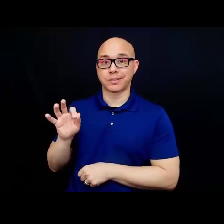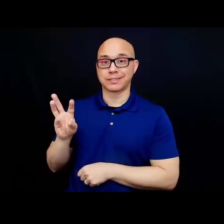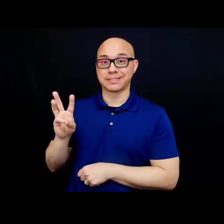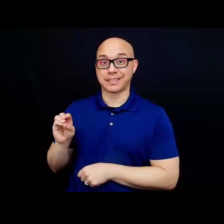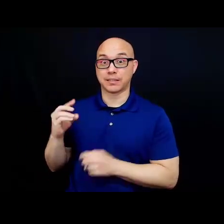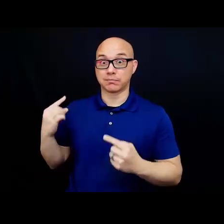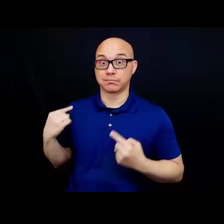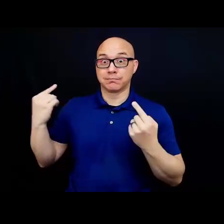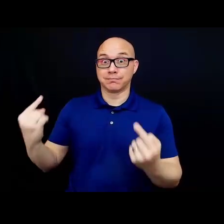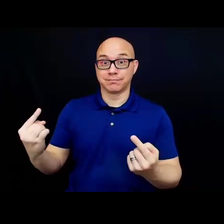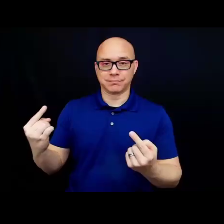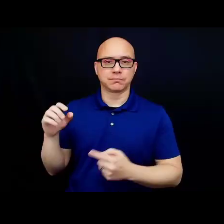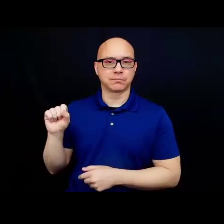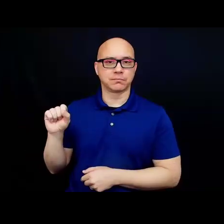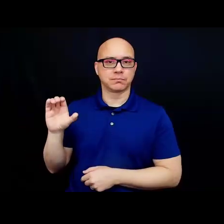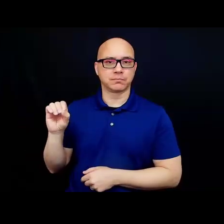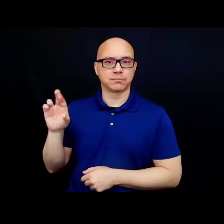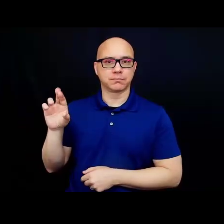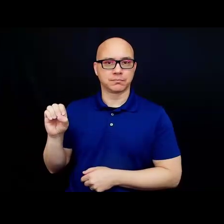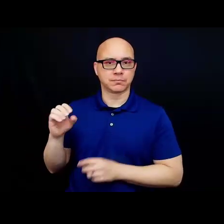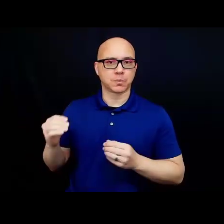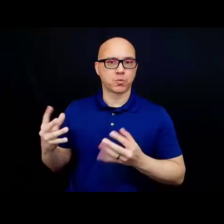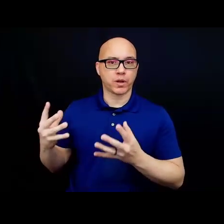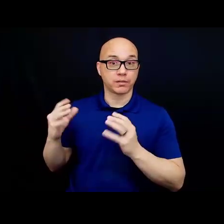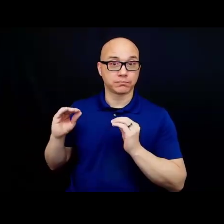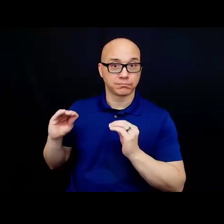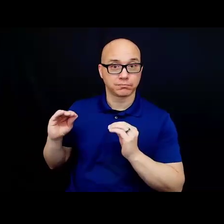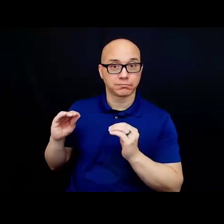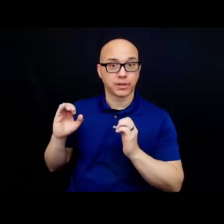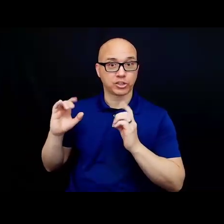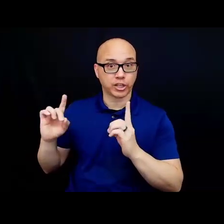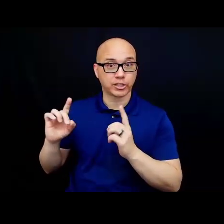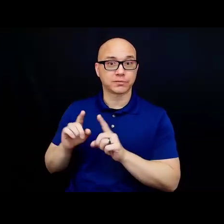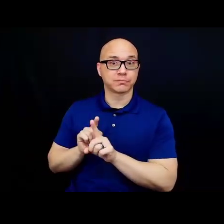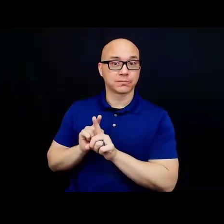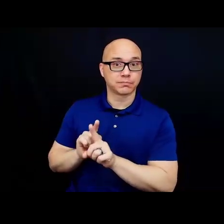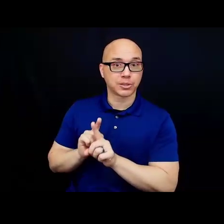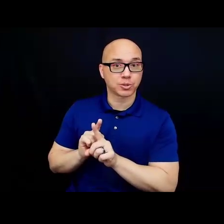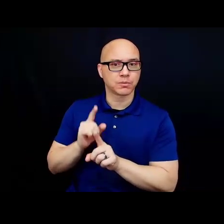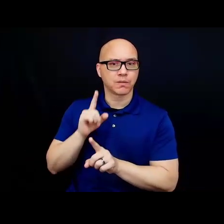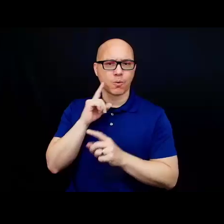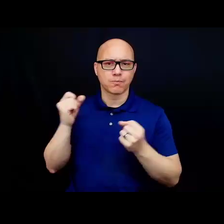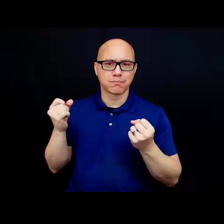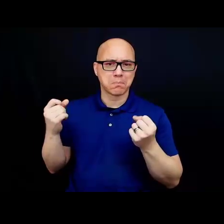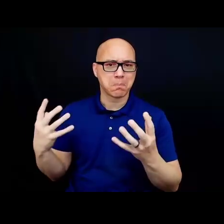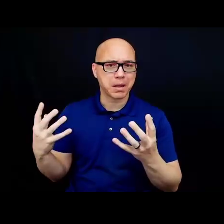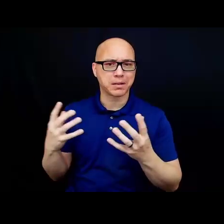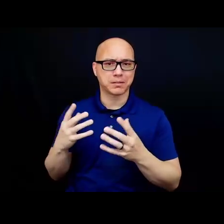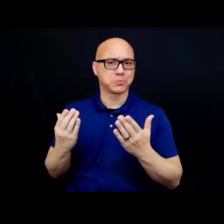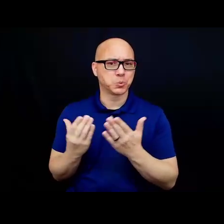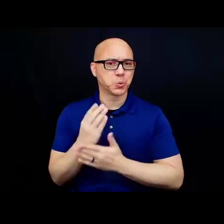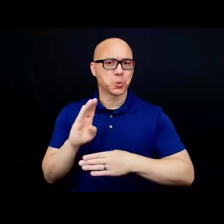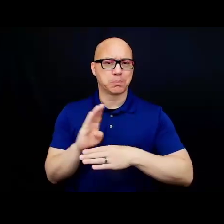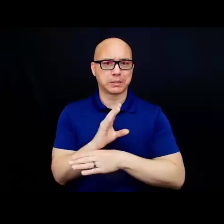provided education and mentorship to more than 17 million entrepreneurs. SCORE is the